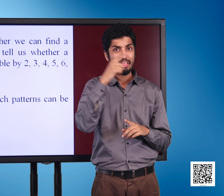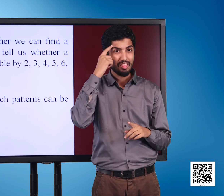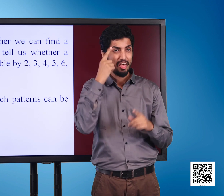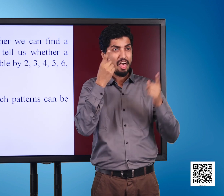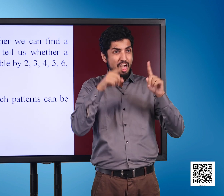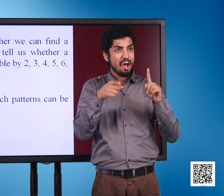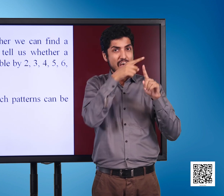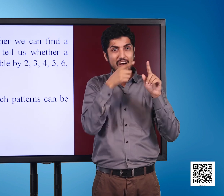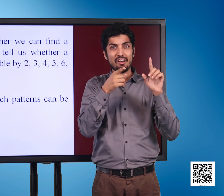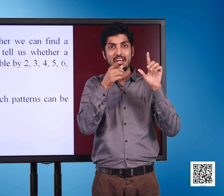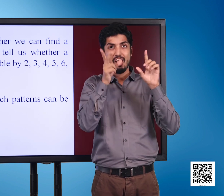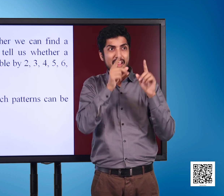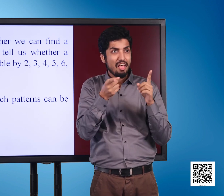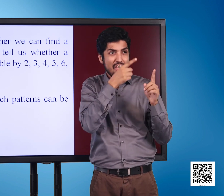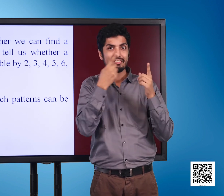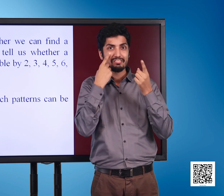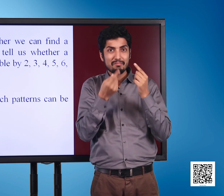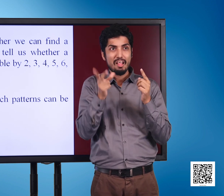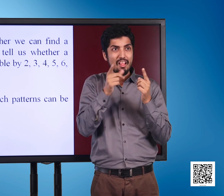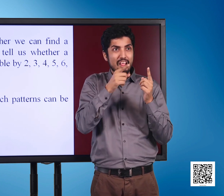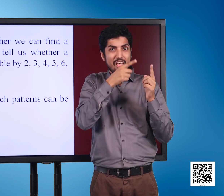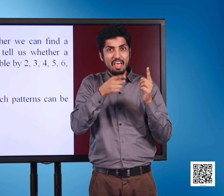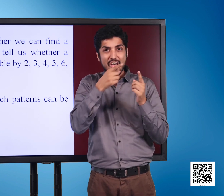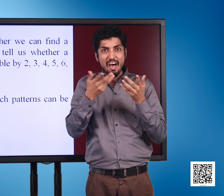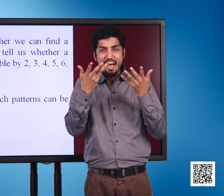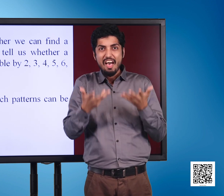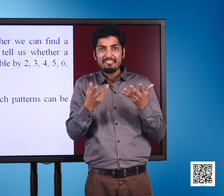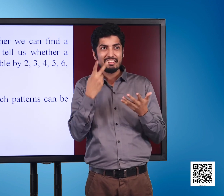Do you think such patterns can be easily seen?